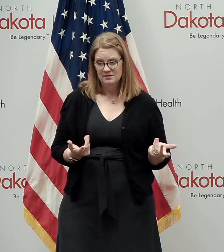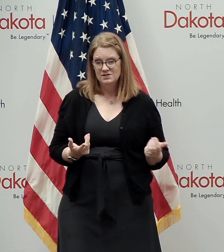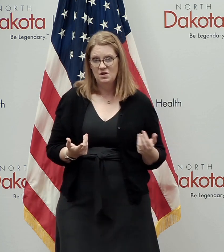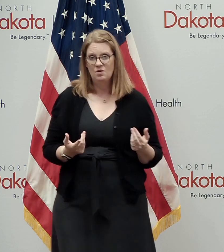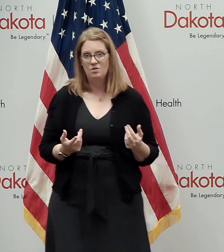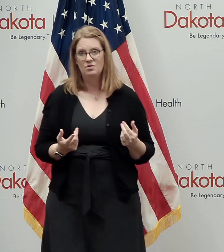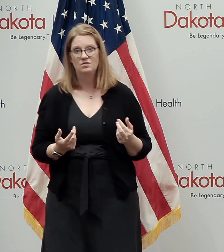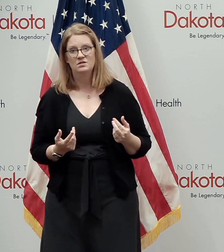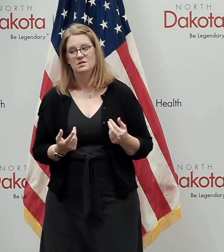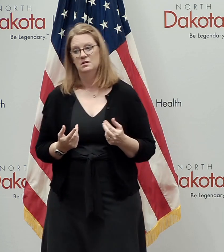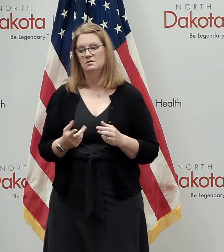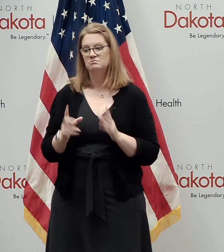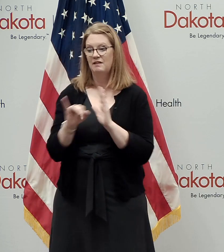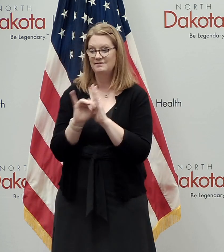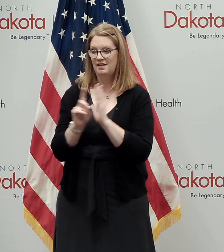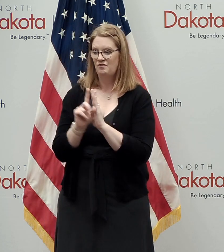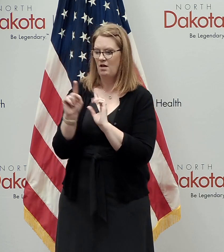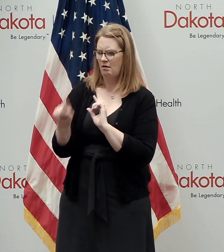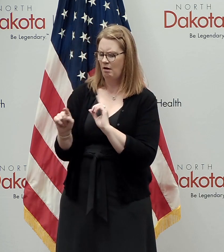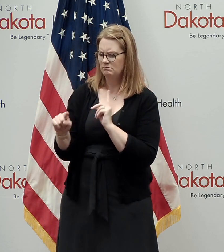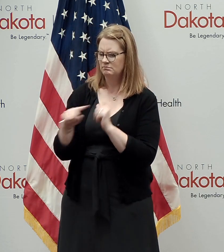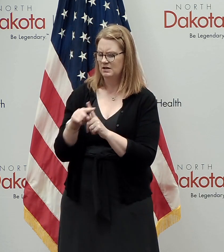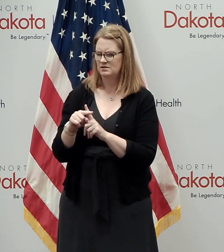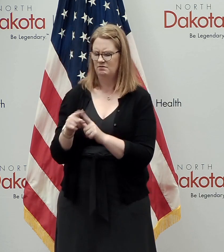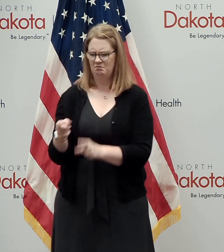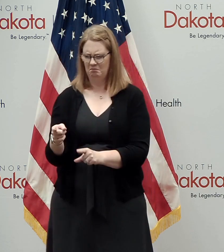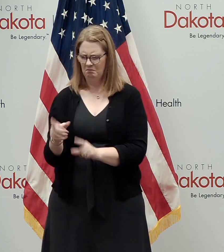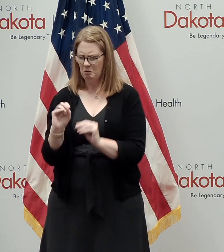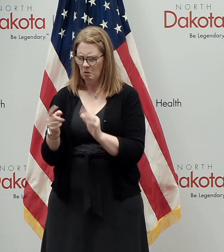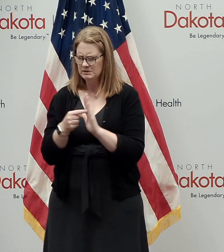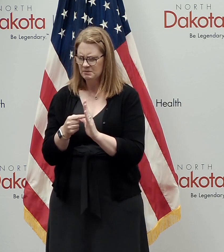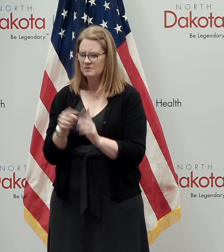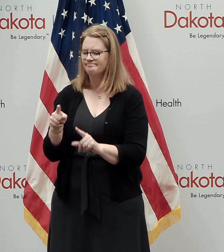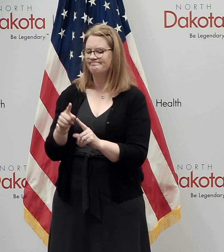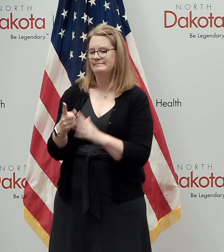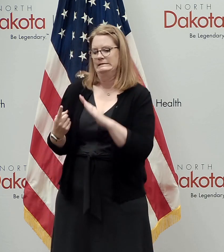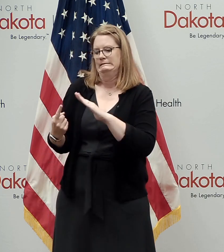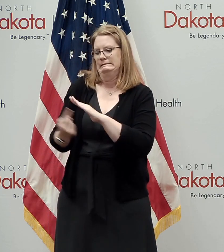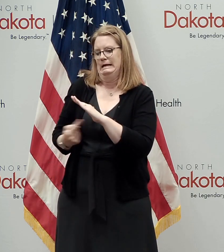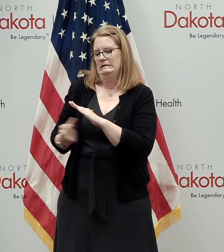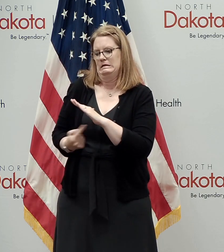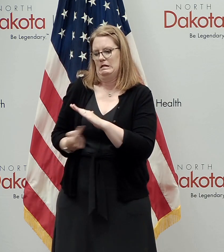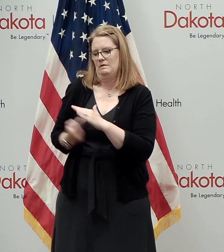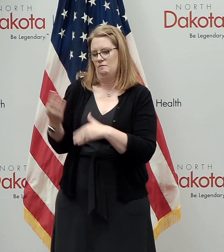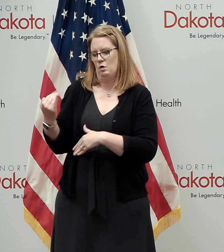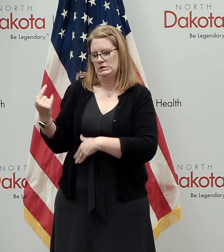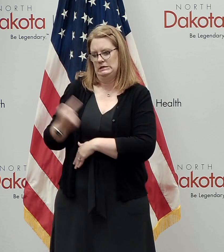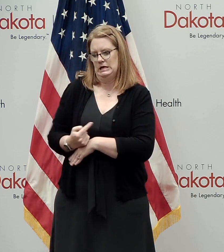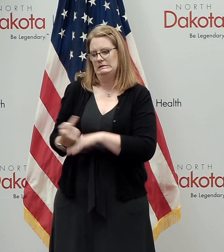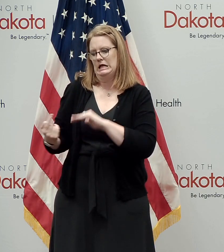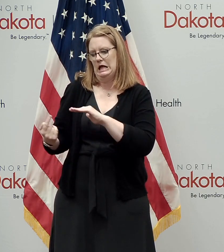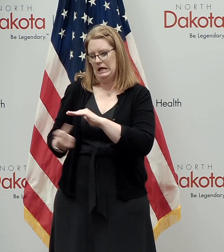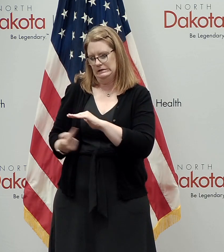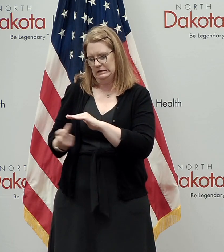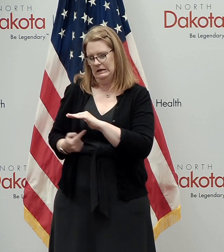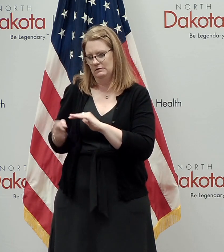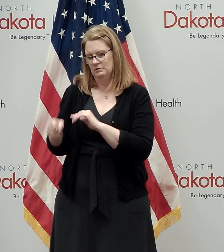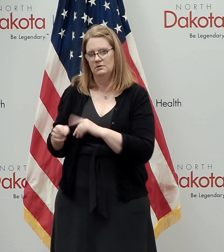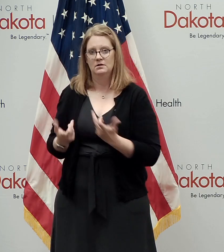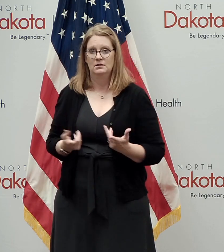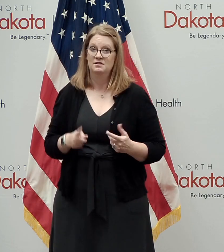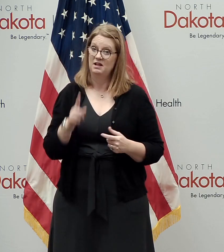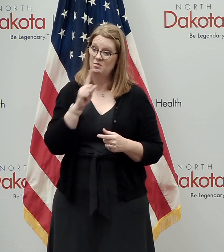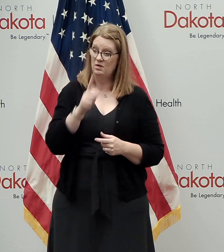spreaders to isolate until they are not a spreader anymore, and that's the way that we can, save lives